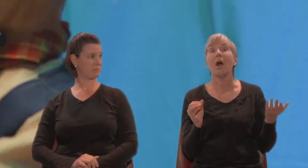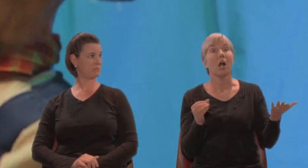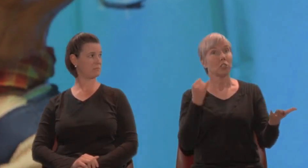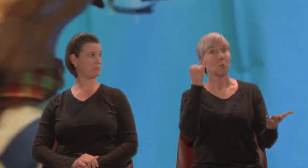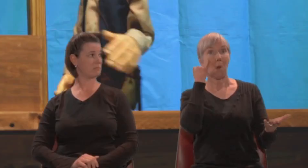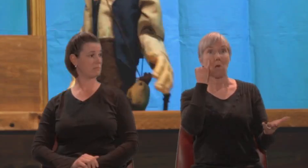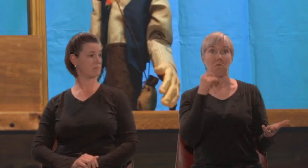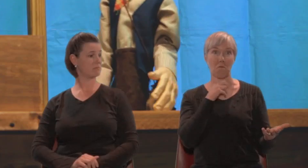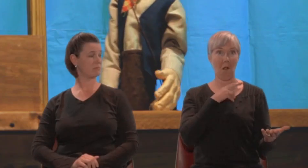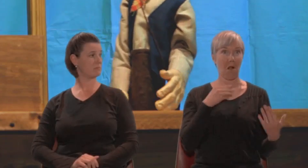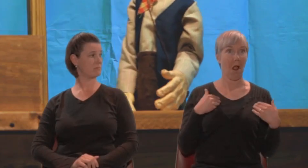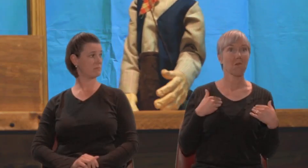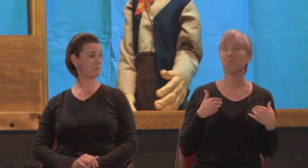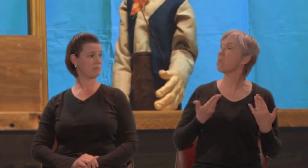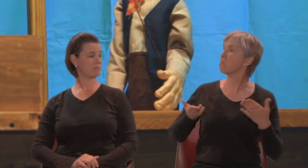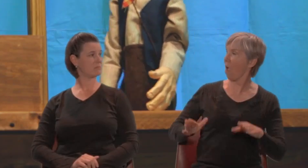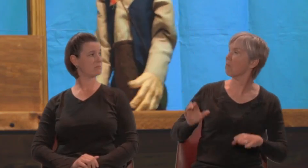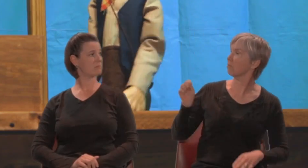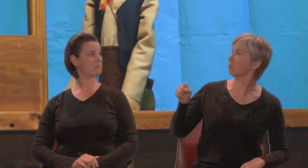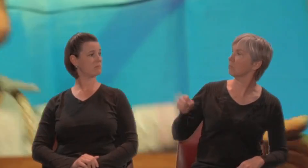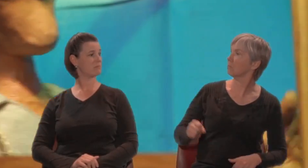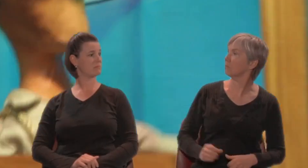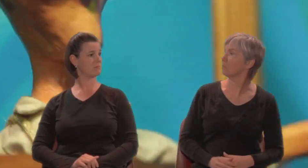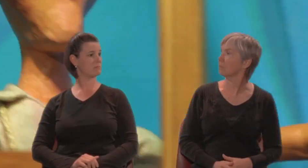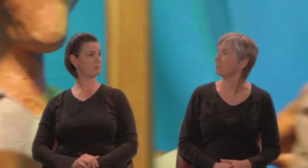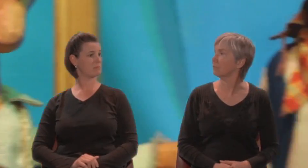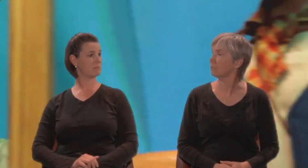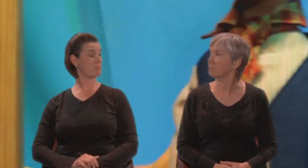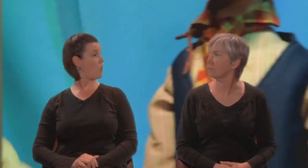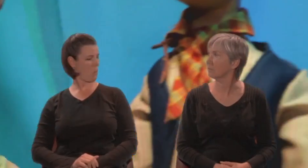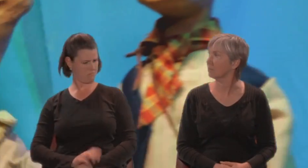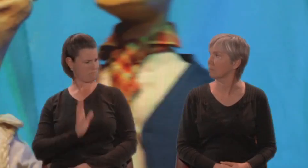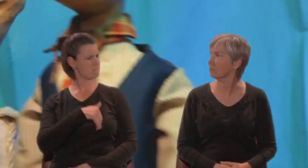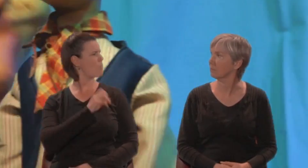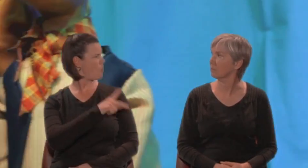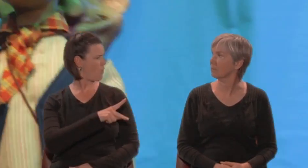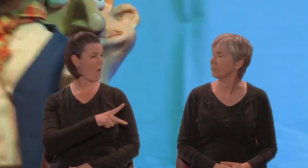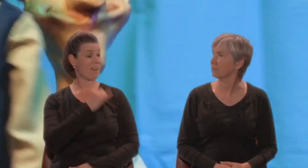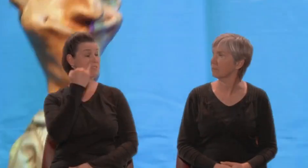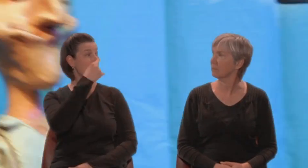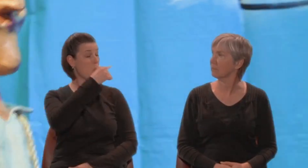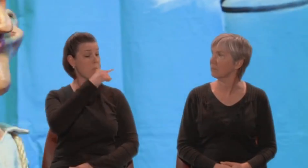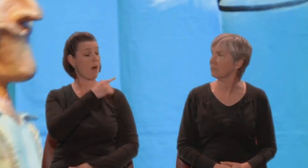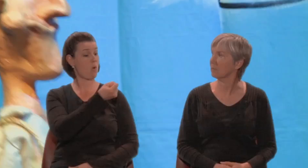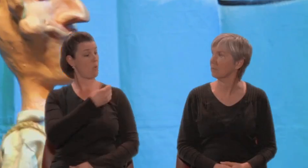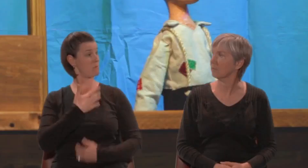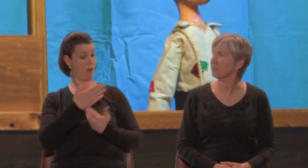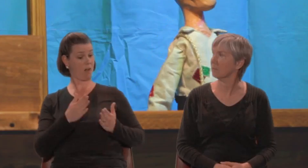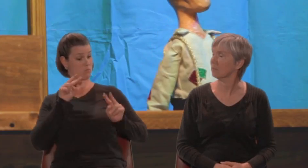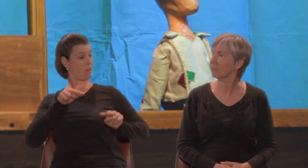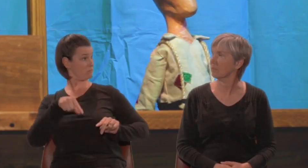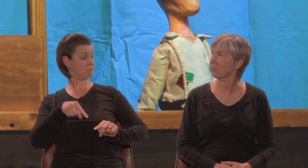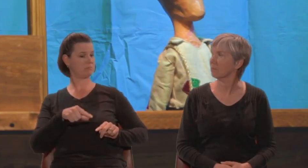I'd bet you. Well, that's all right. That's all right. If you hold my box a minute, I'll go get you,